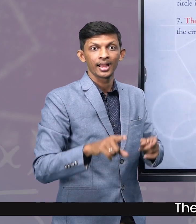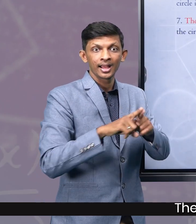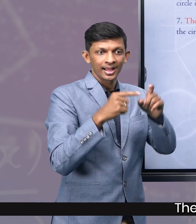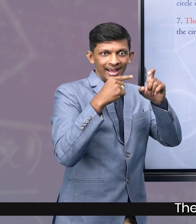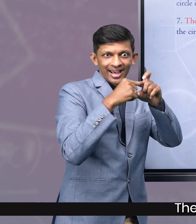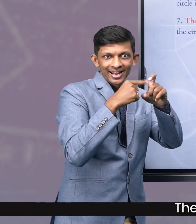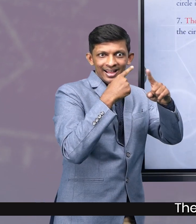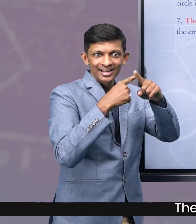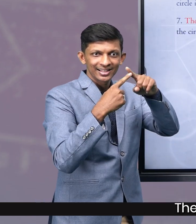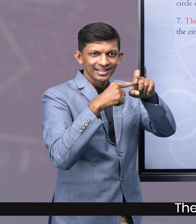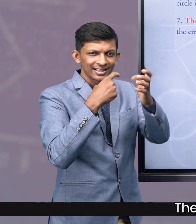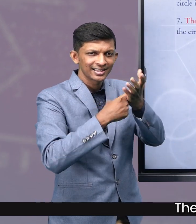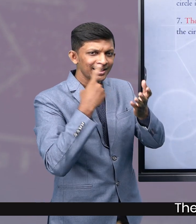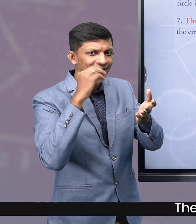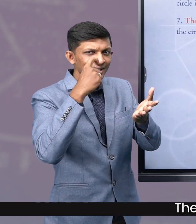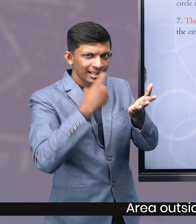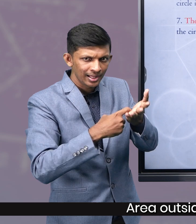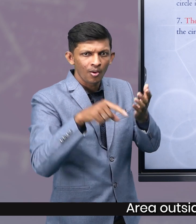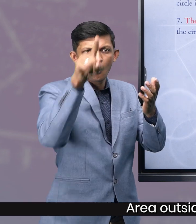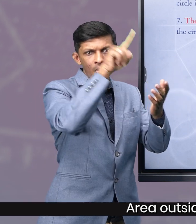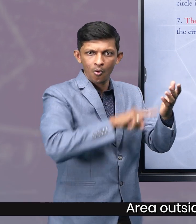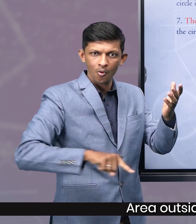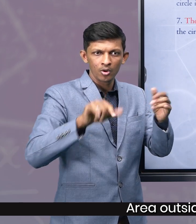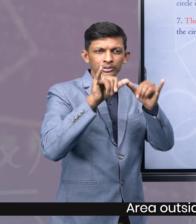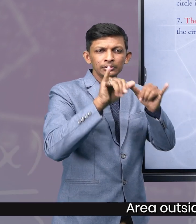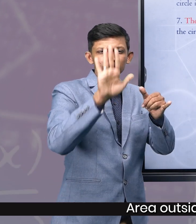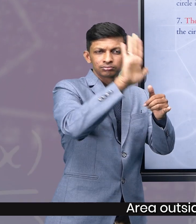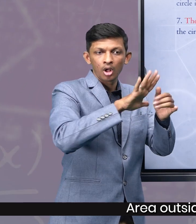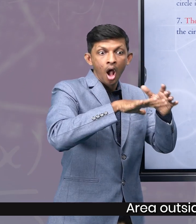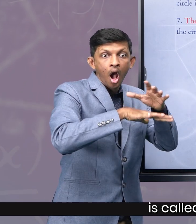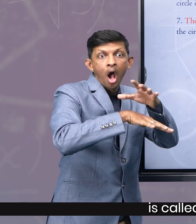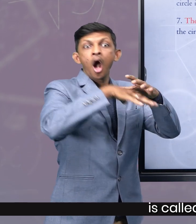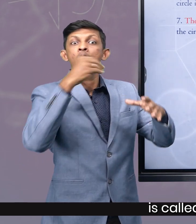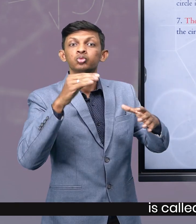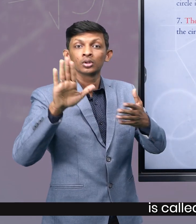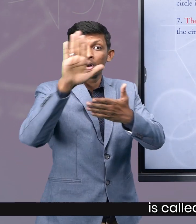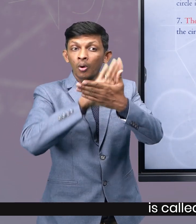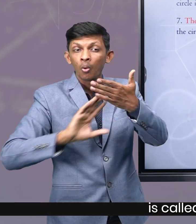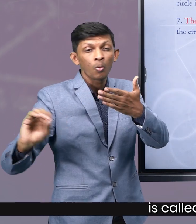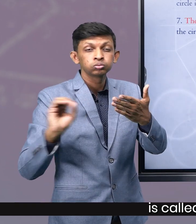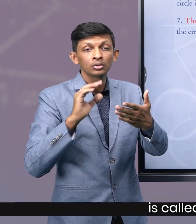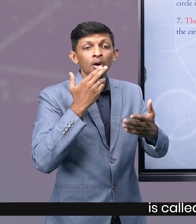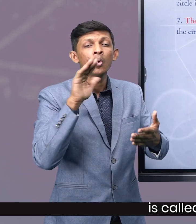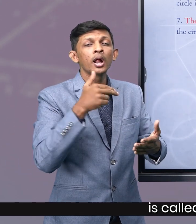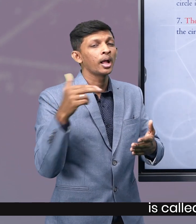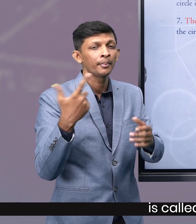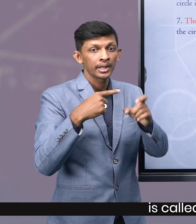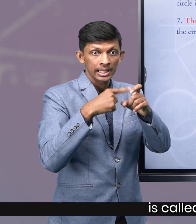The exterior of the circle. Area outside the boundary of the circle is called the exterior of the circle.